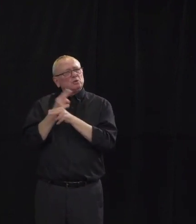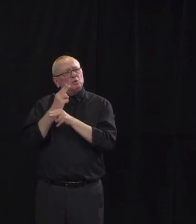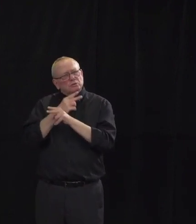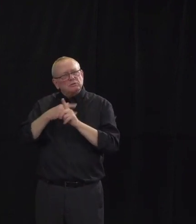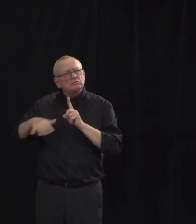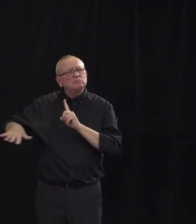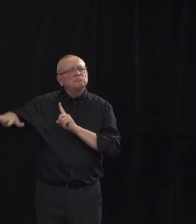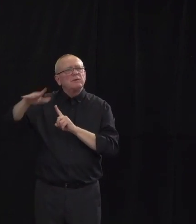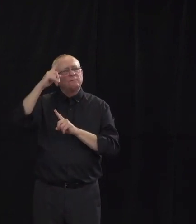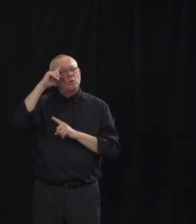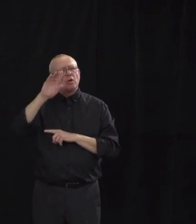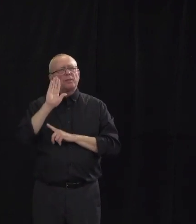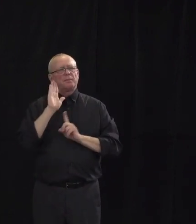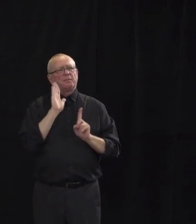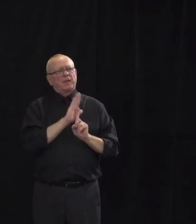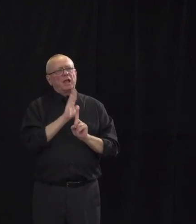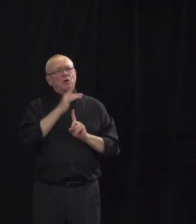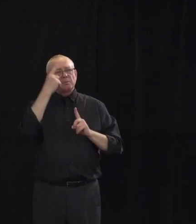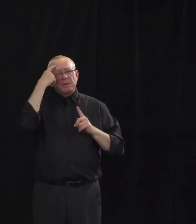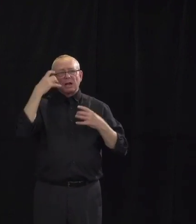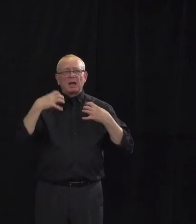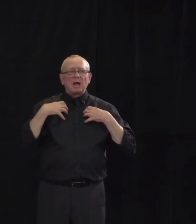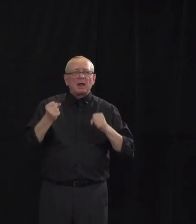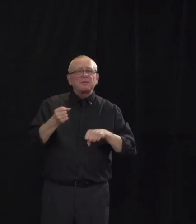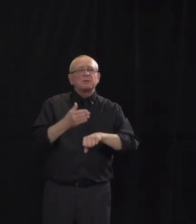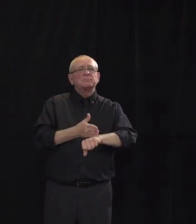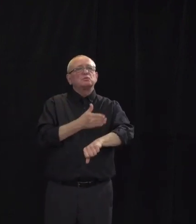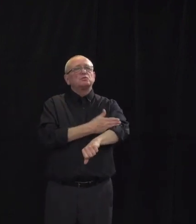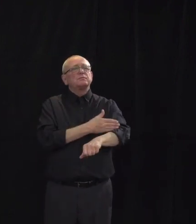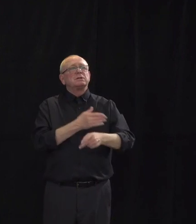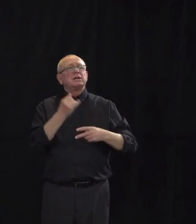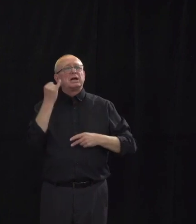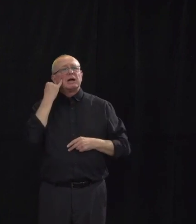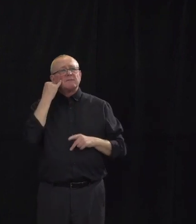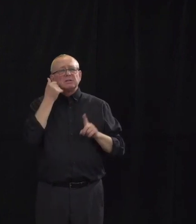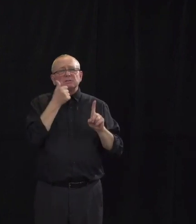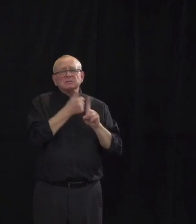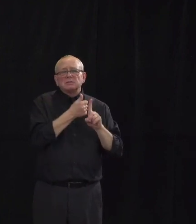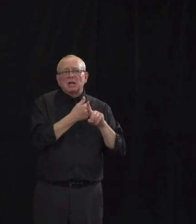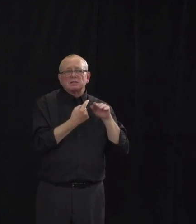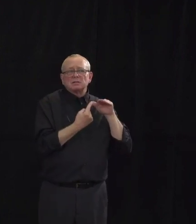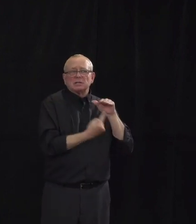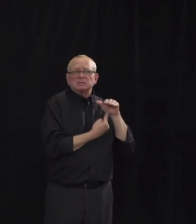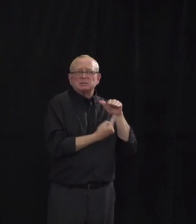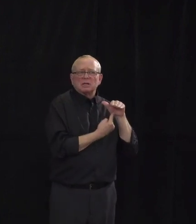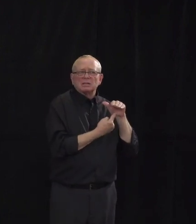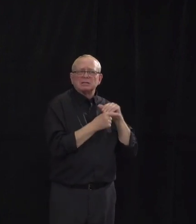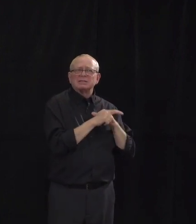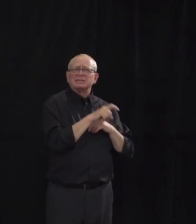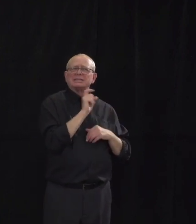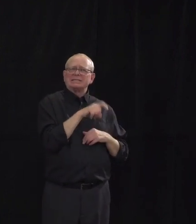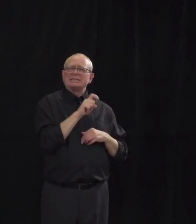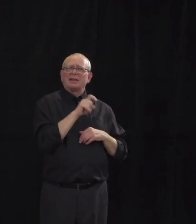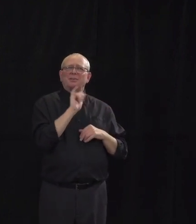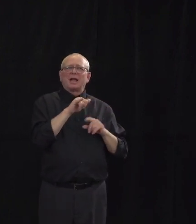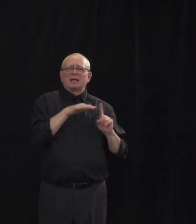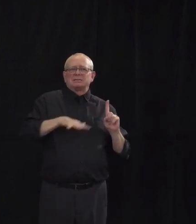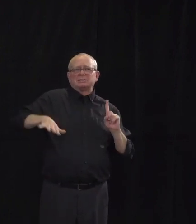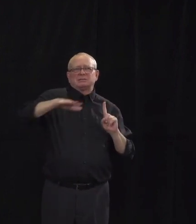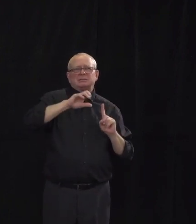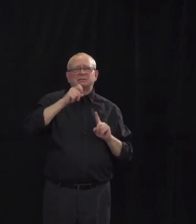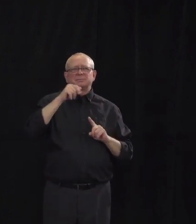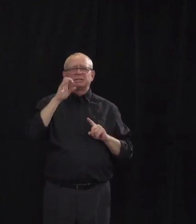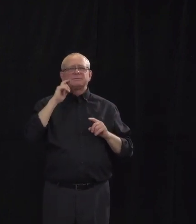through self-isolation or as we're working through this together as a province. With that said, we will be evaluating how this progresses across the province,